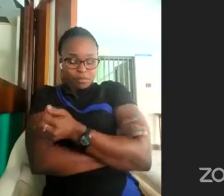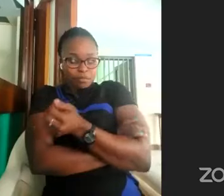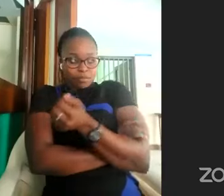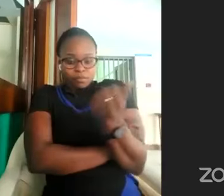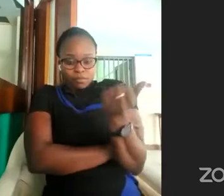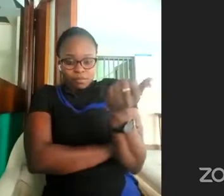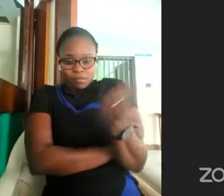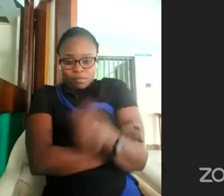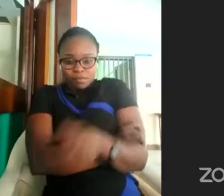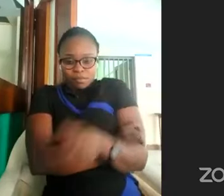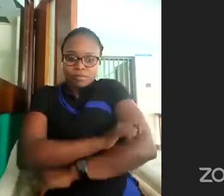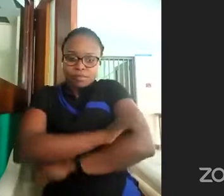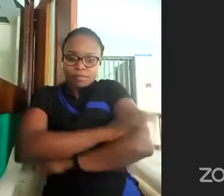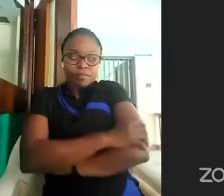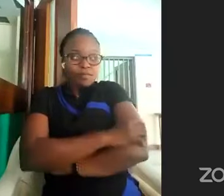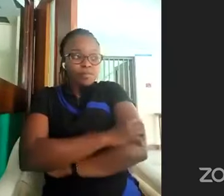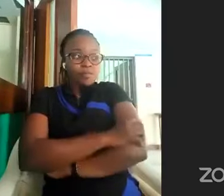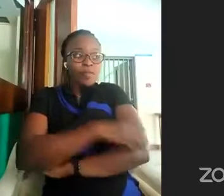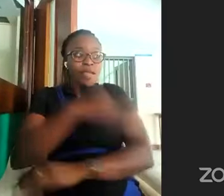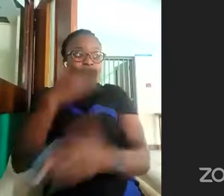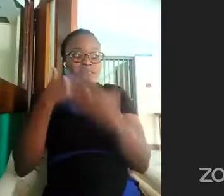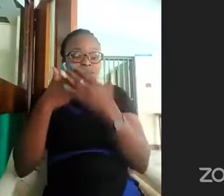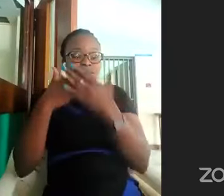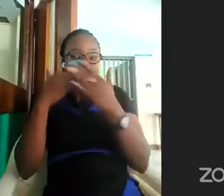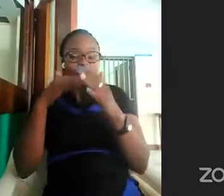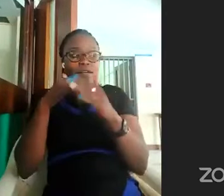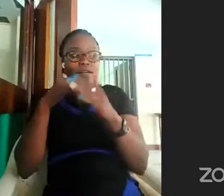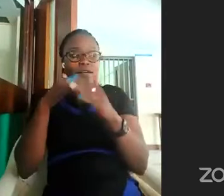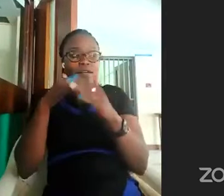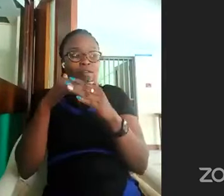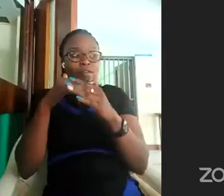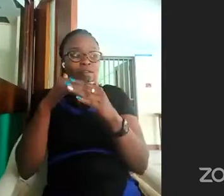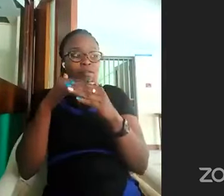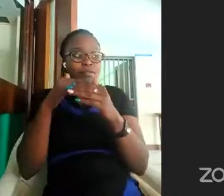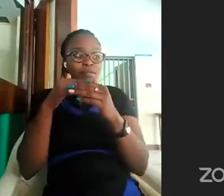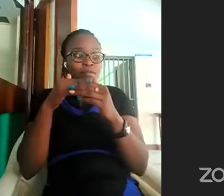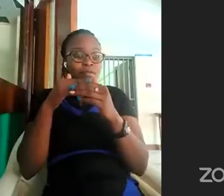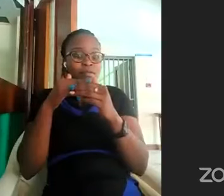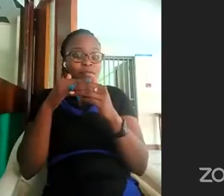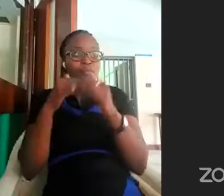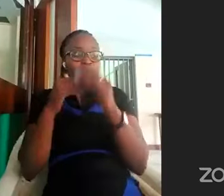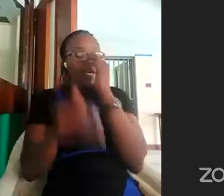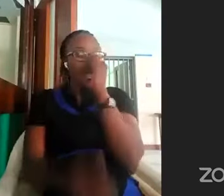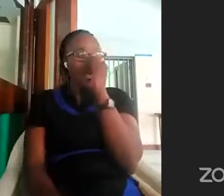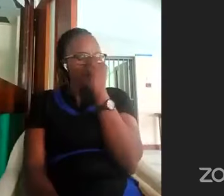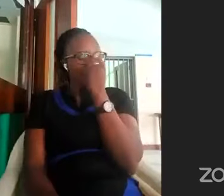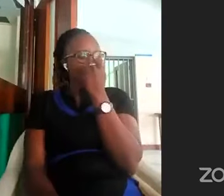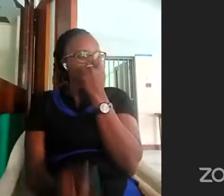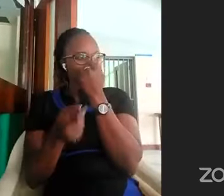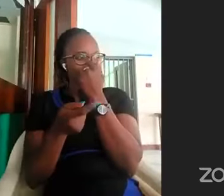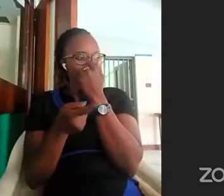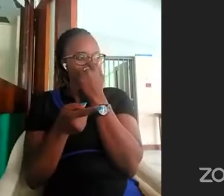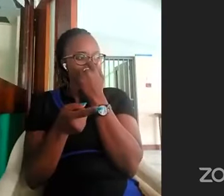Hongera kwenu wote, our amazing speakers, both the speakers that presented first and then also with the Mama